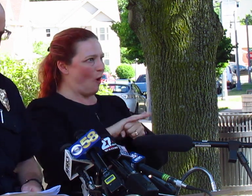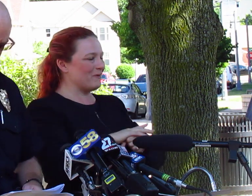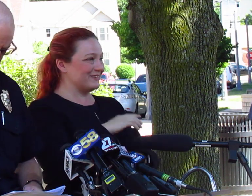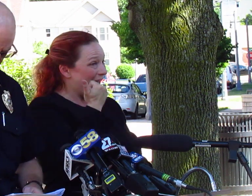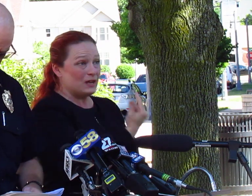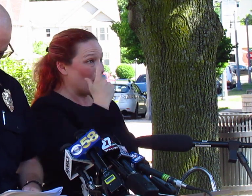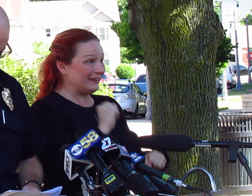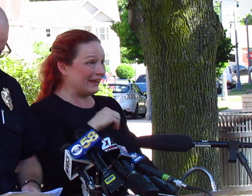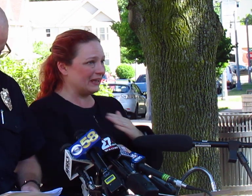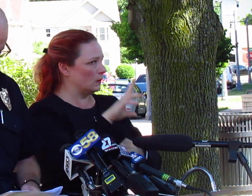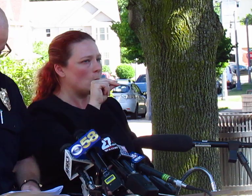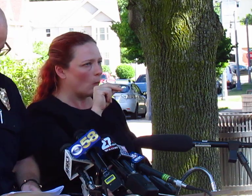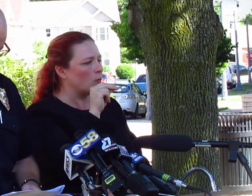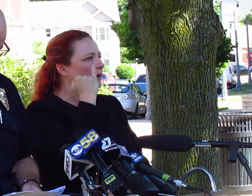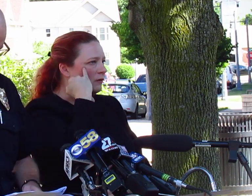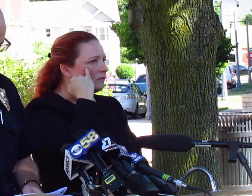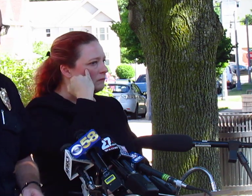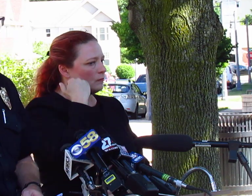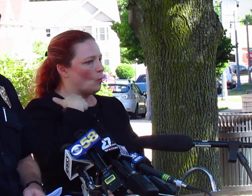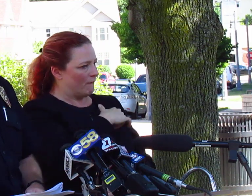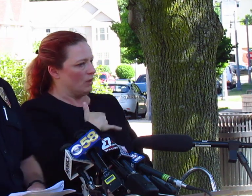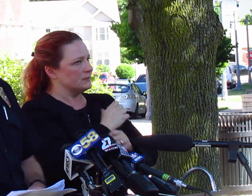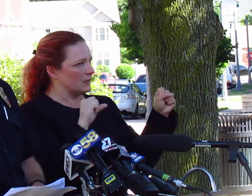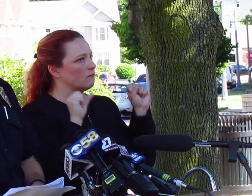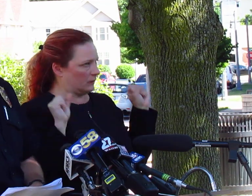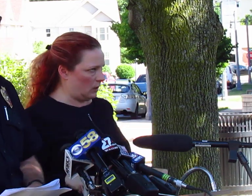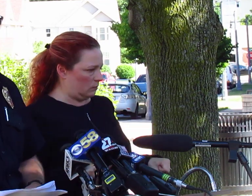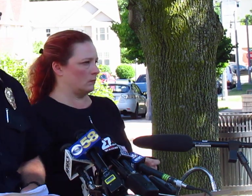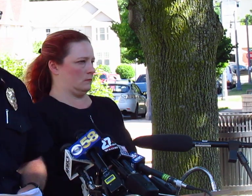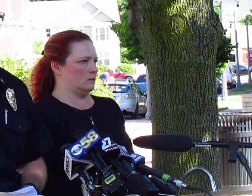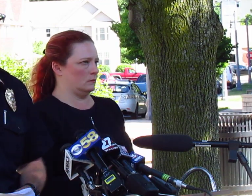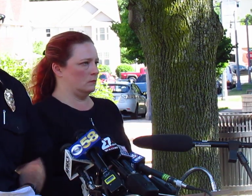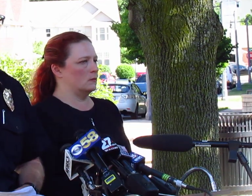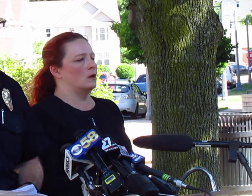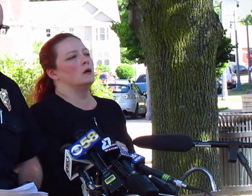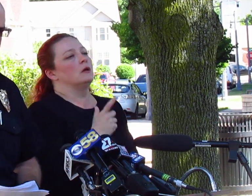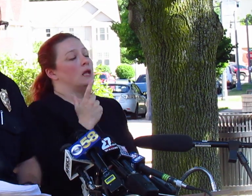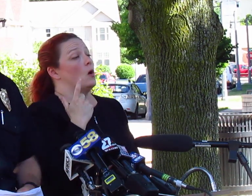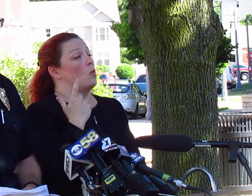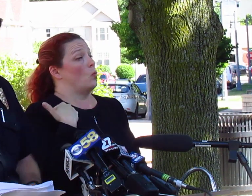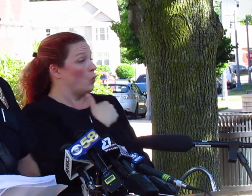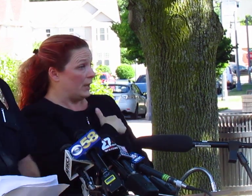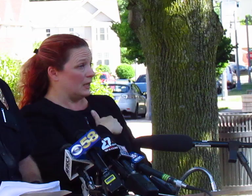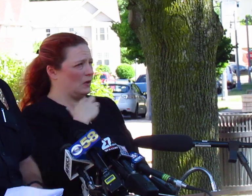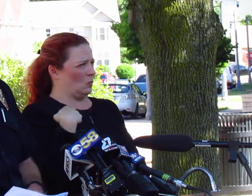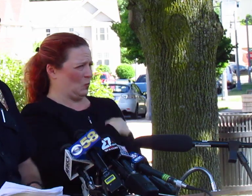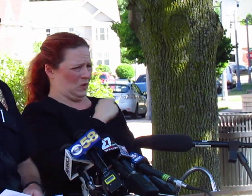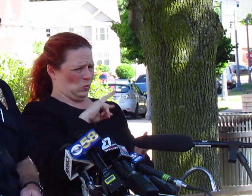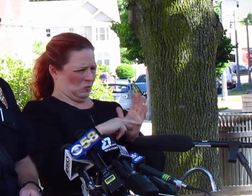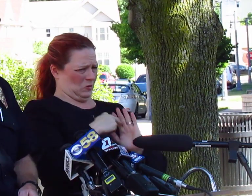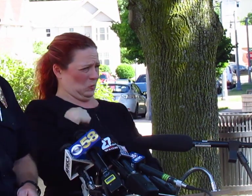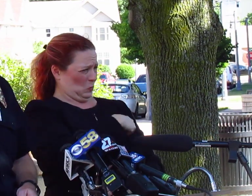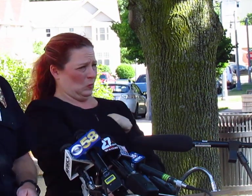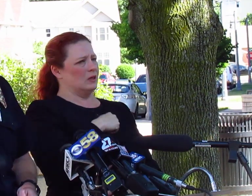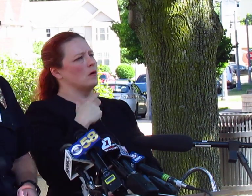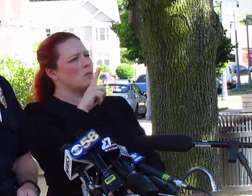we'll assess it. Understand that when we, and I say we, I'm talking about our investigators, the police department, and